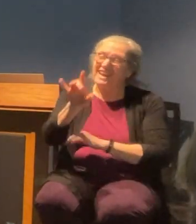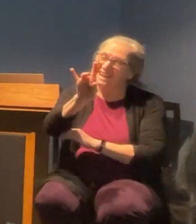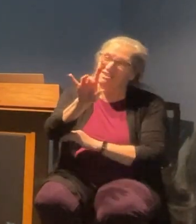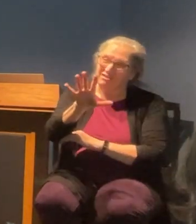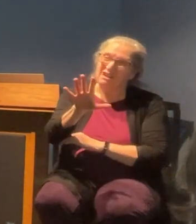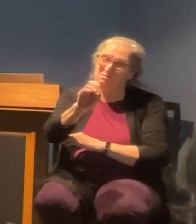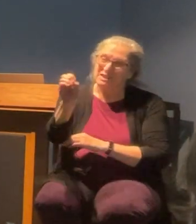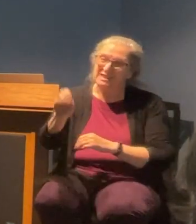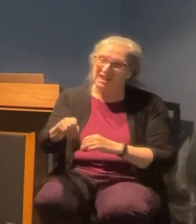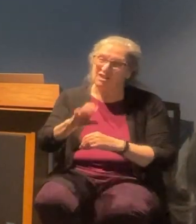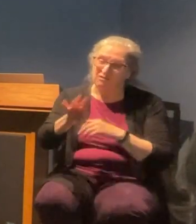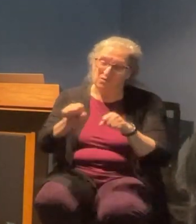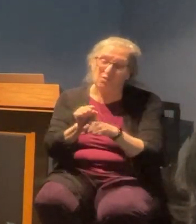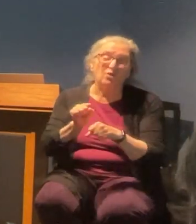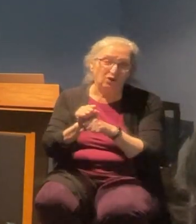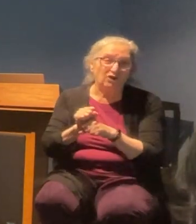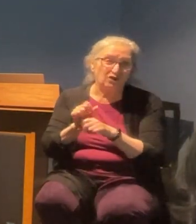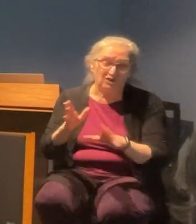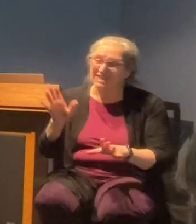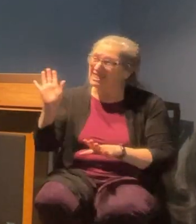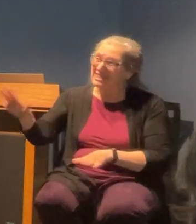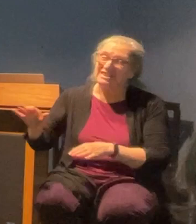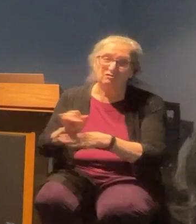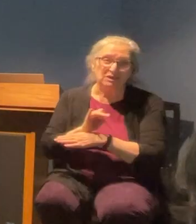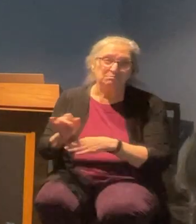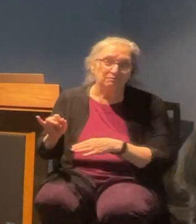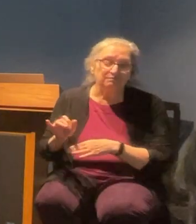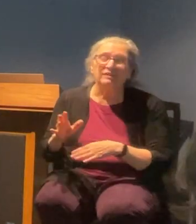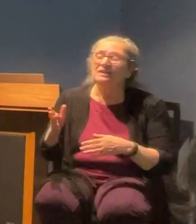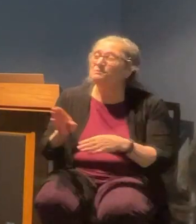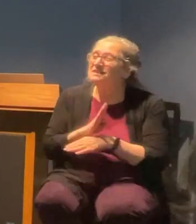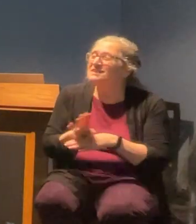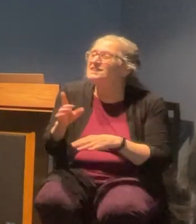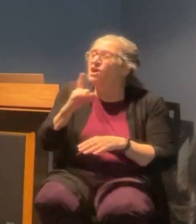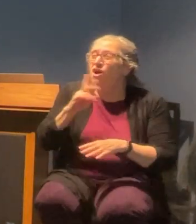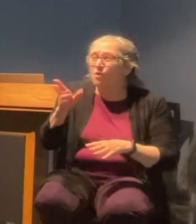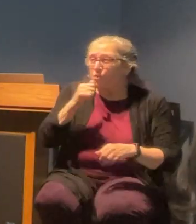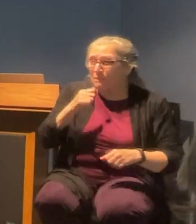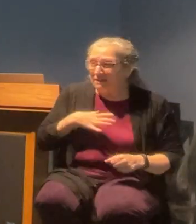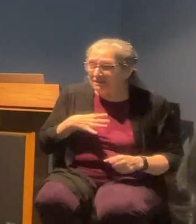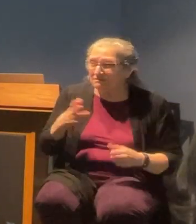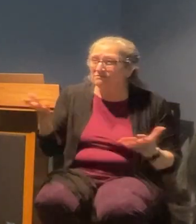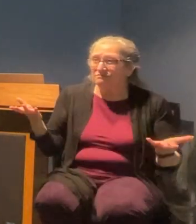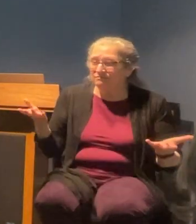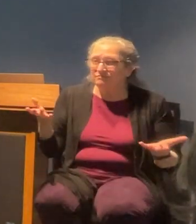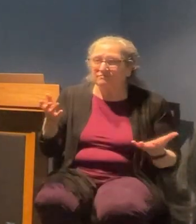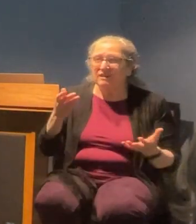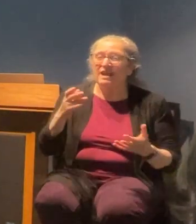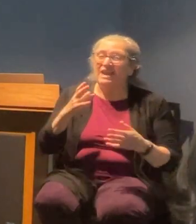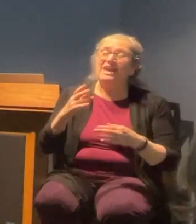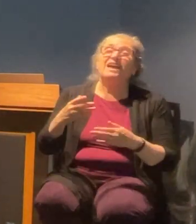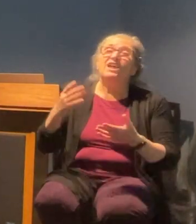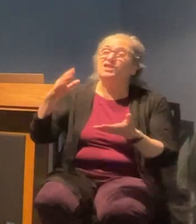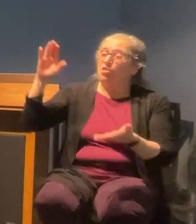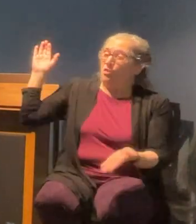85% of the workers in this industry are women, and they are getting the lowest wages in the world,